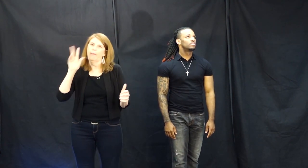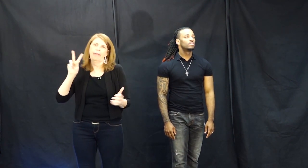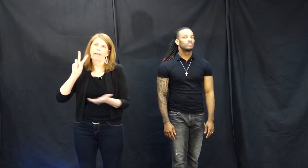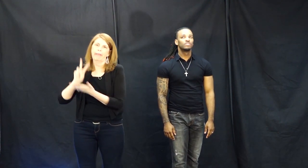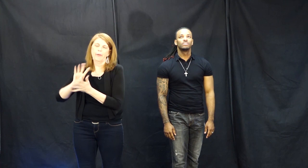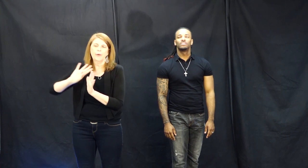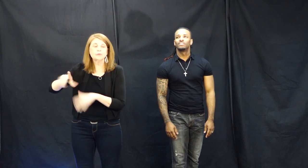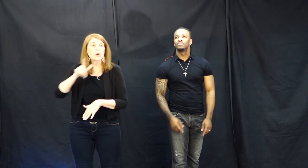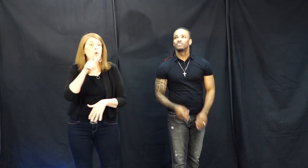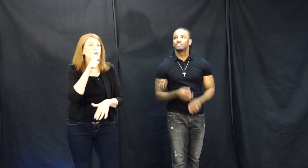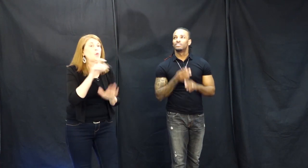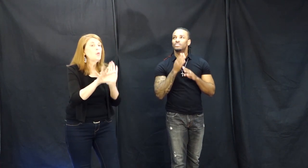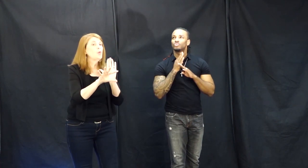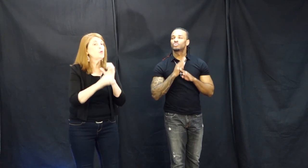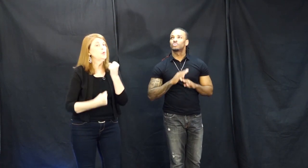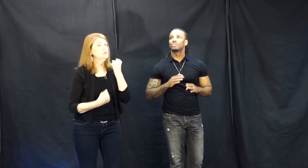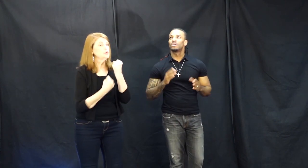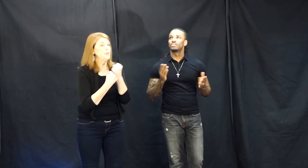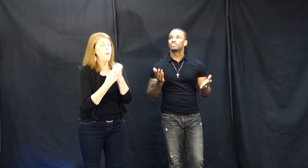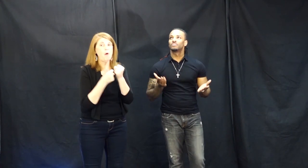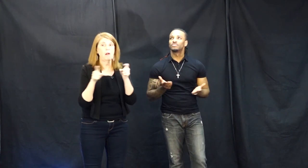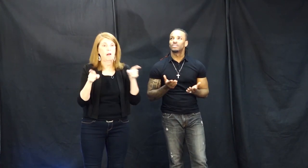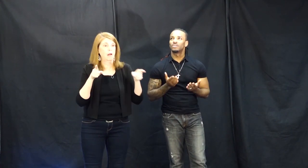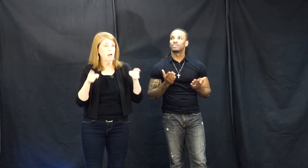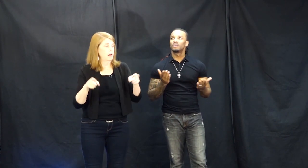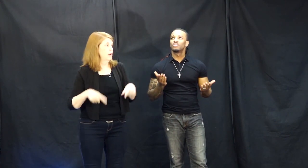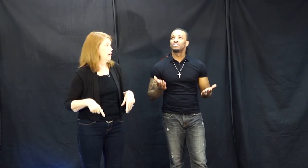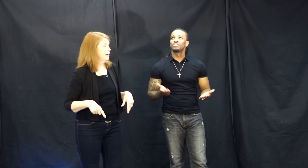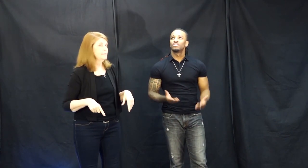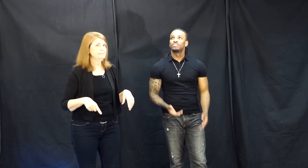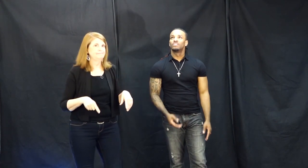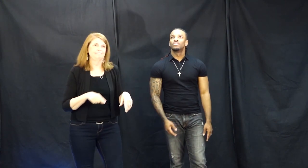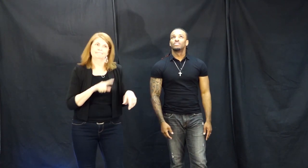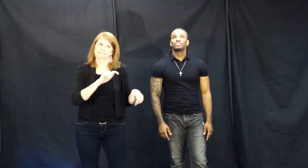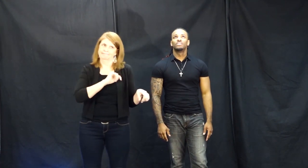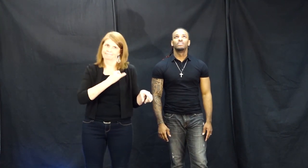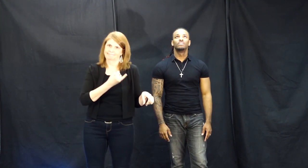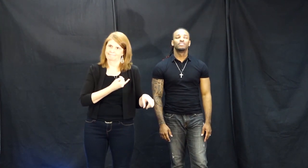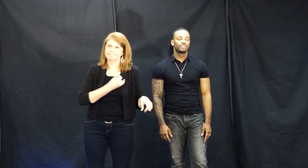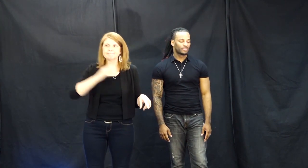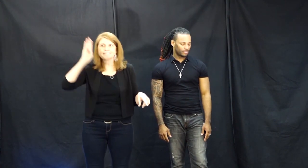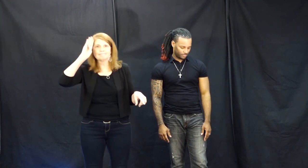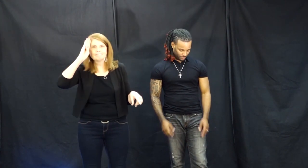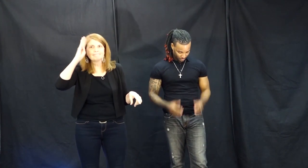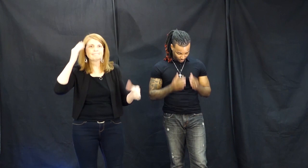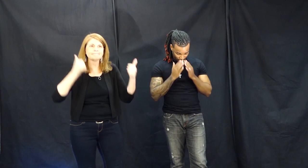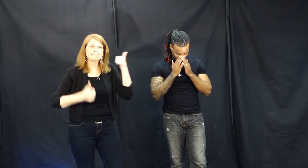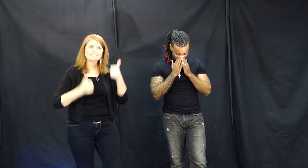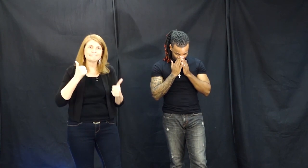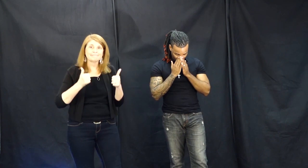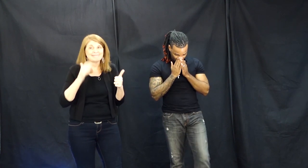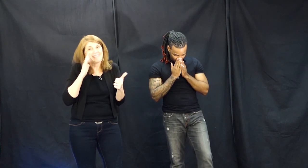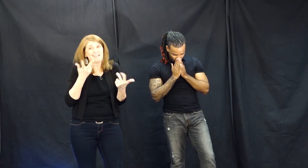you promoting? It's quiet. Jefferson or Burr, we know it's lose. Jefferson or